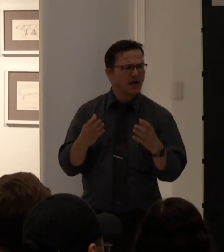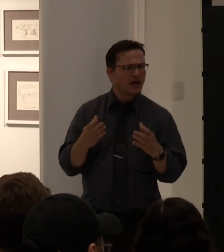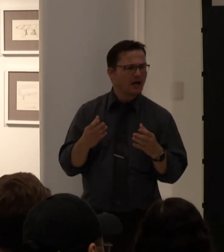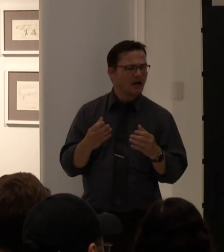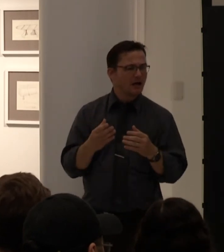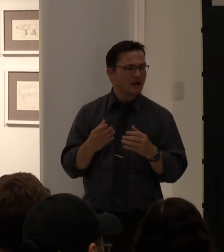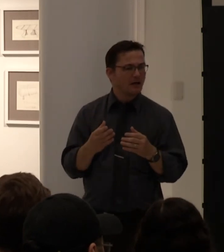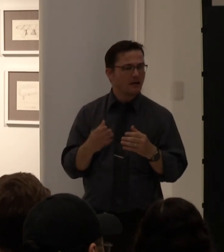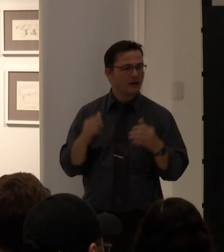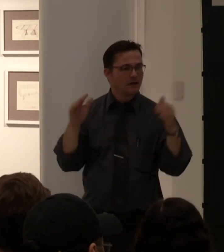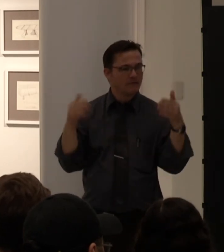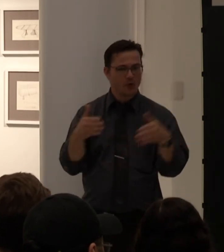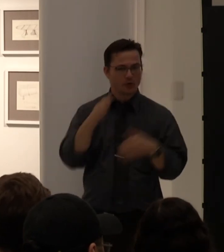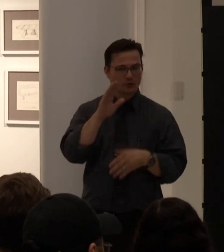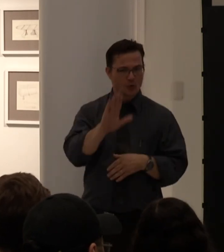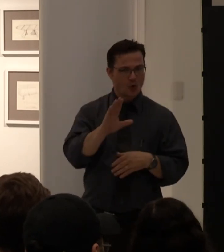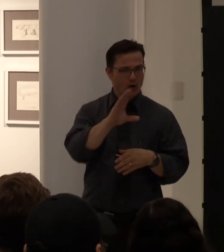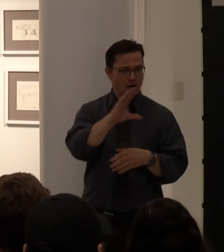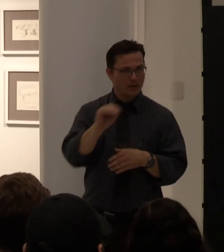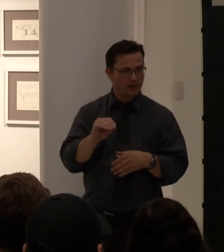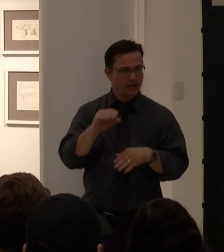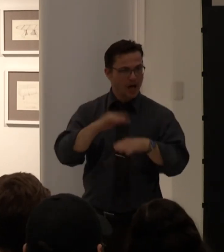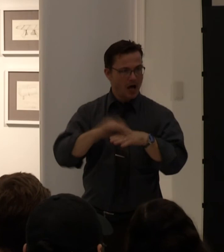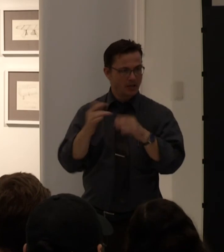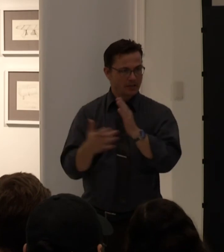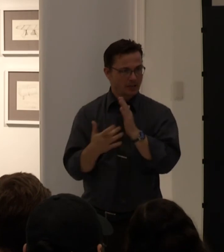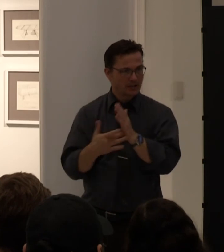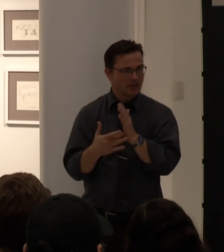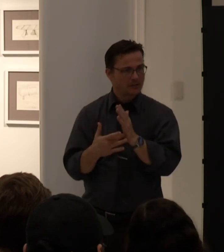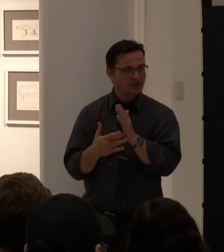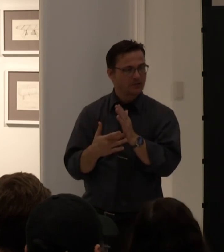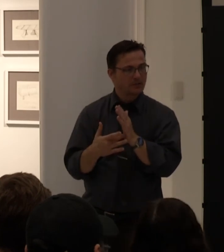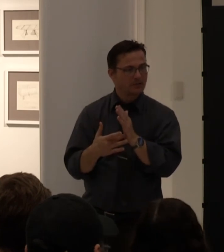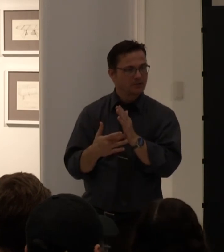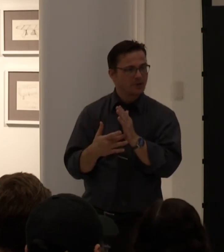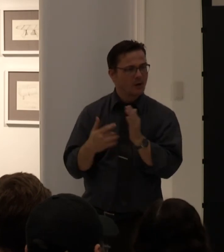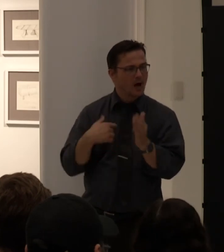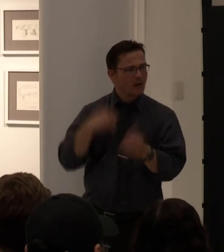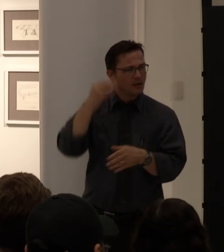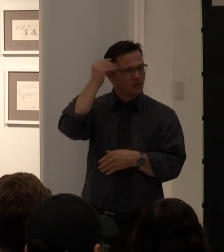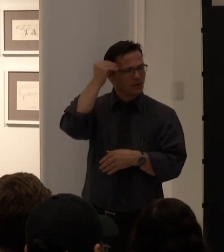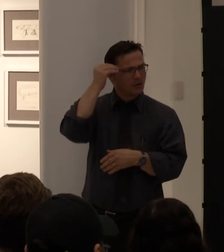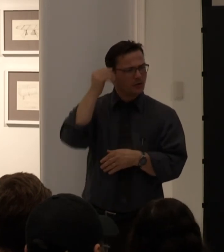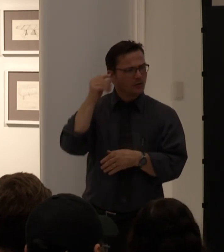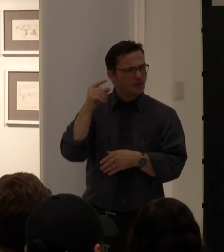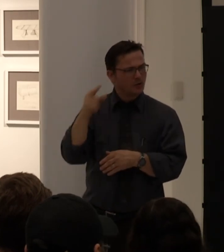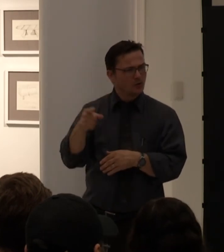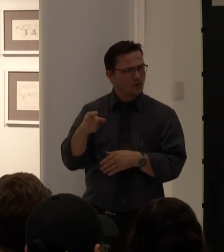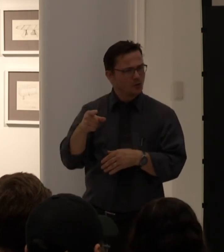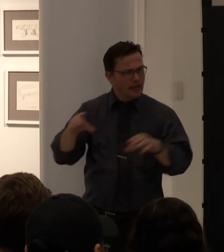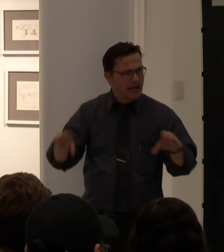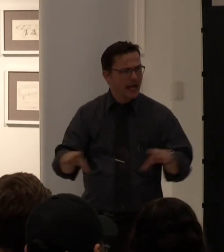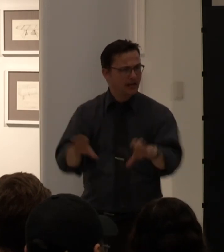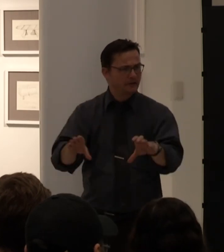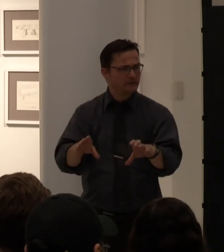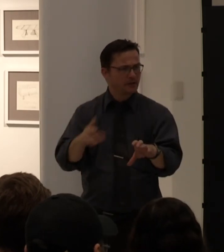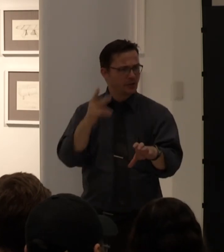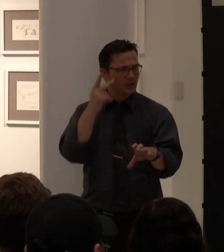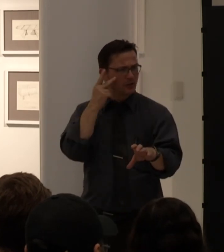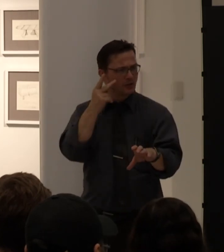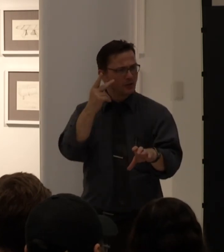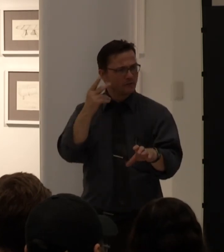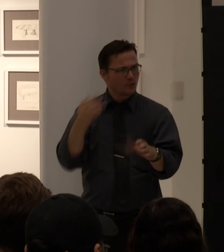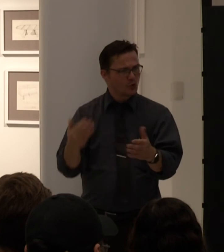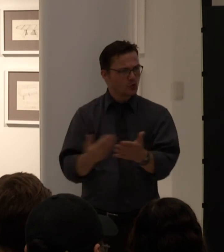on your company on the technology. So I wonder, do you actively go look for